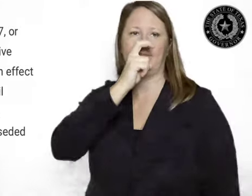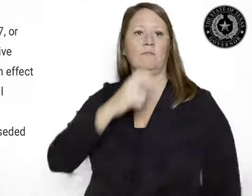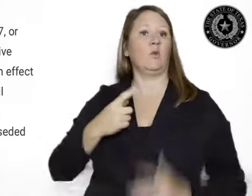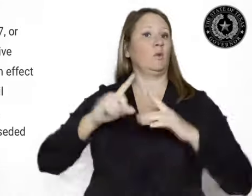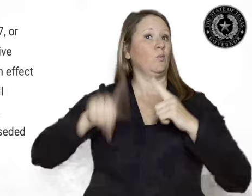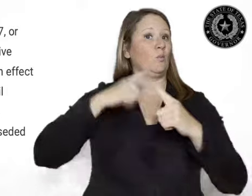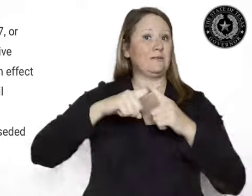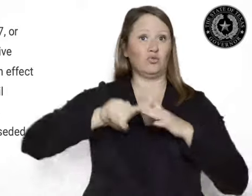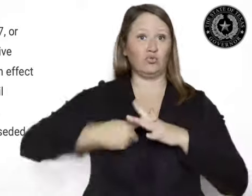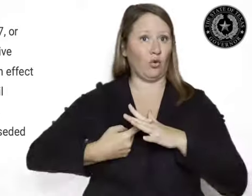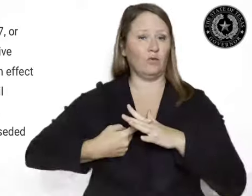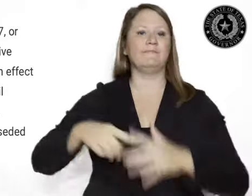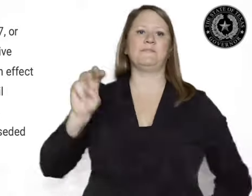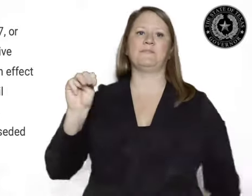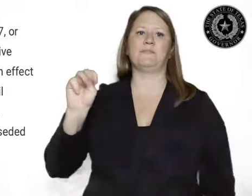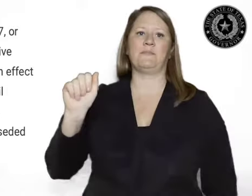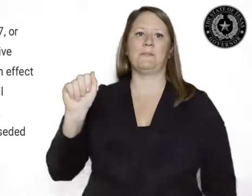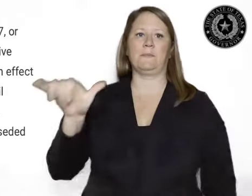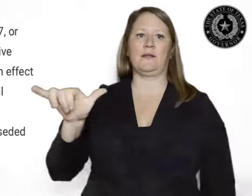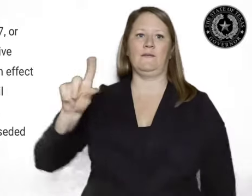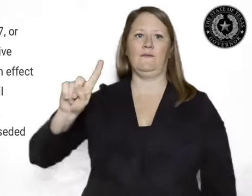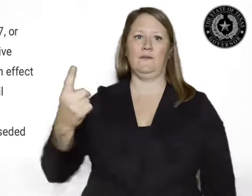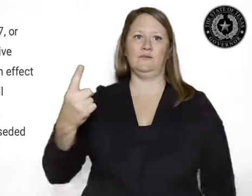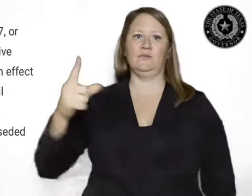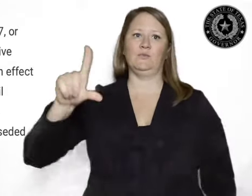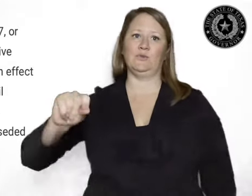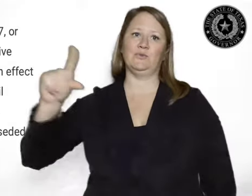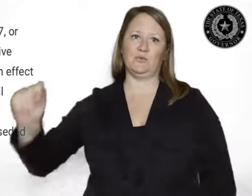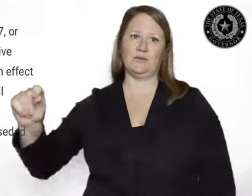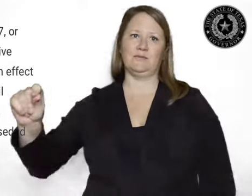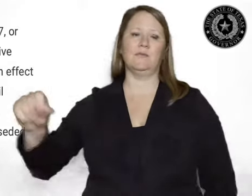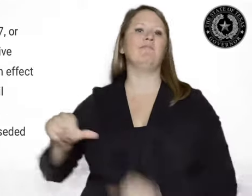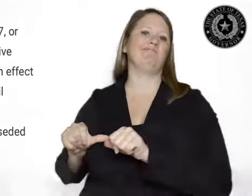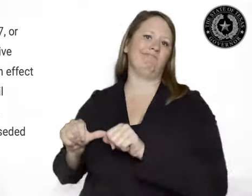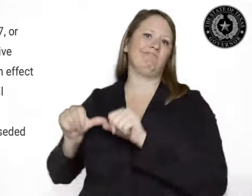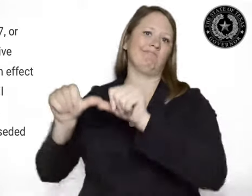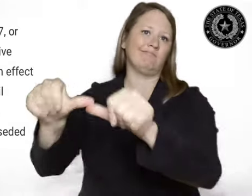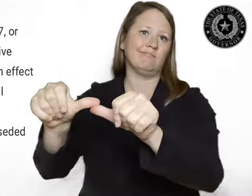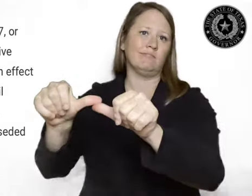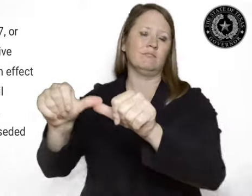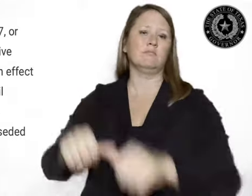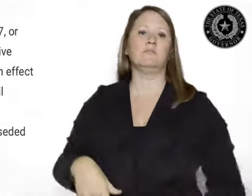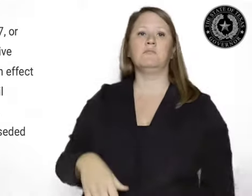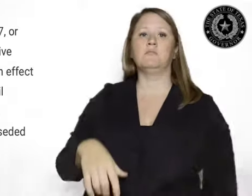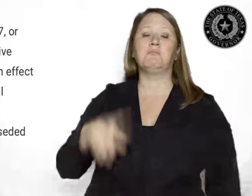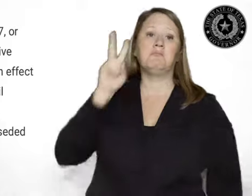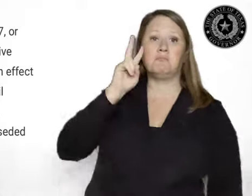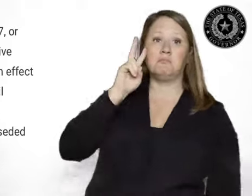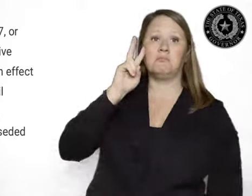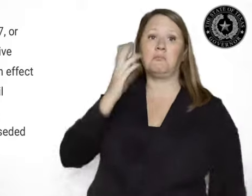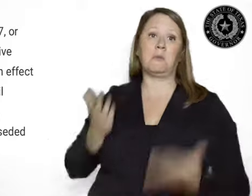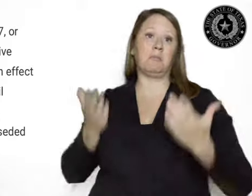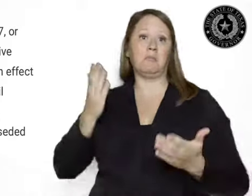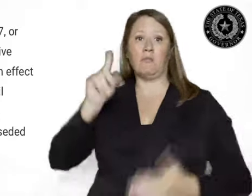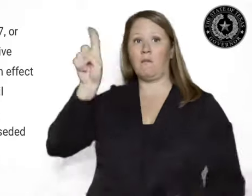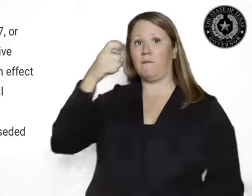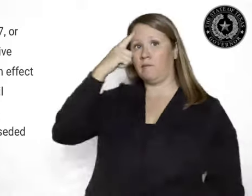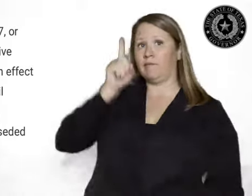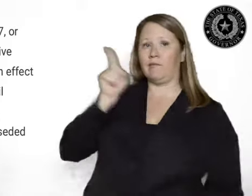This executive order shall remain in effect and in full force until modified, amended, rescinded, or superseded by the Governor.